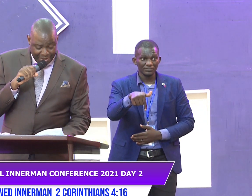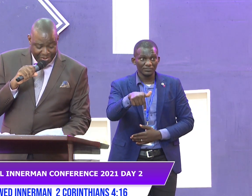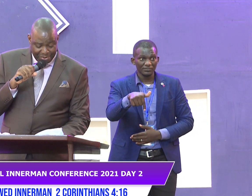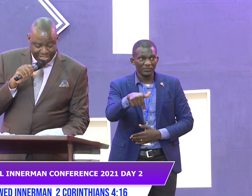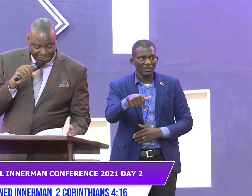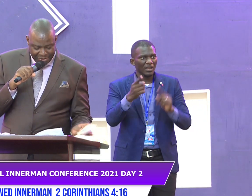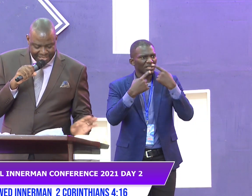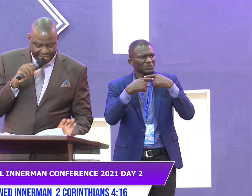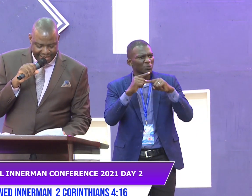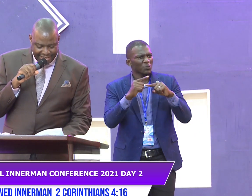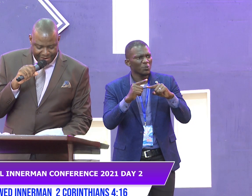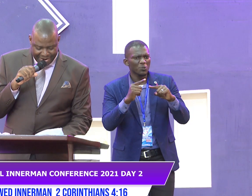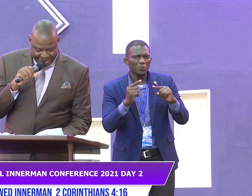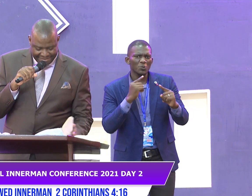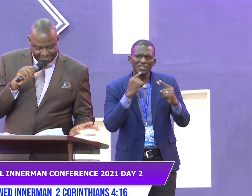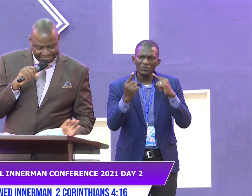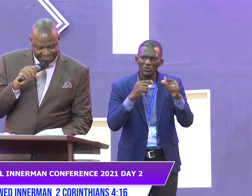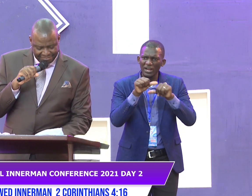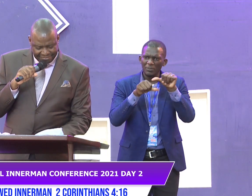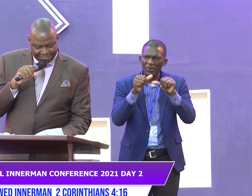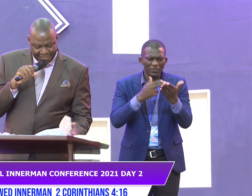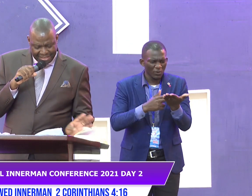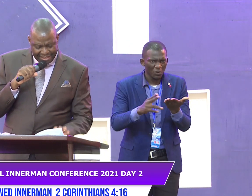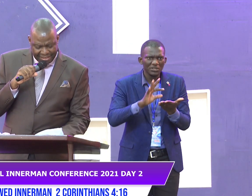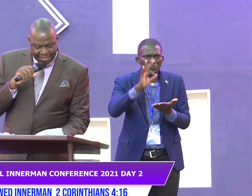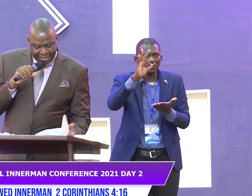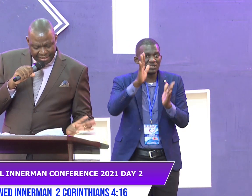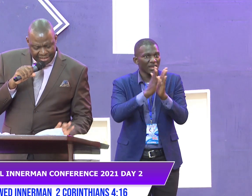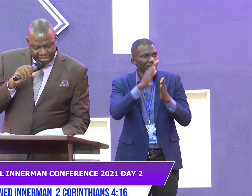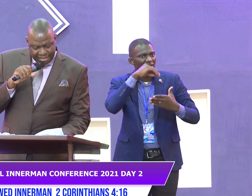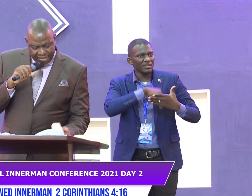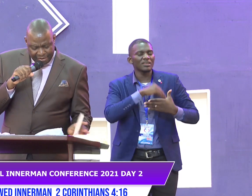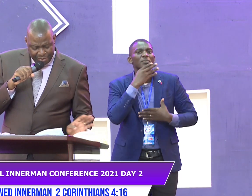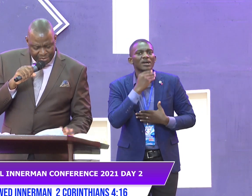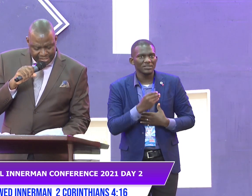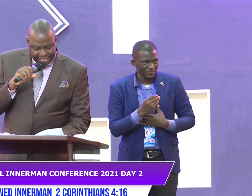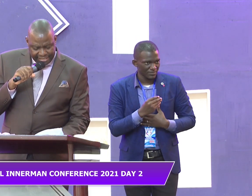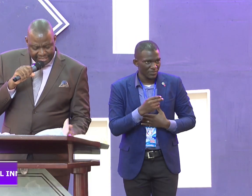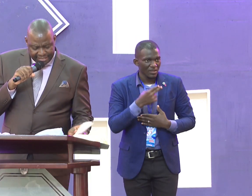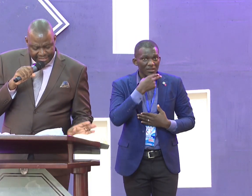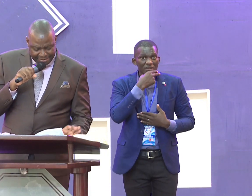talk about the Holy Spirit and the inner man. Hebrews